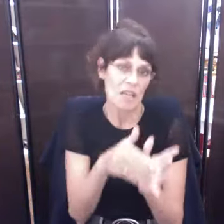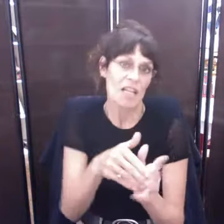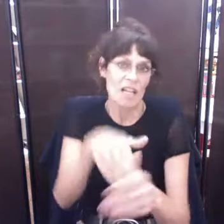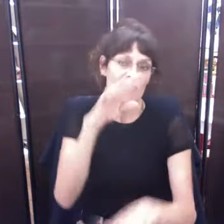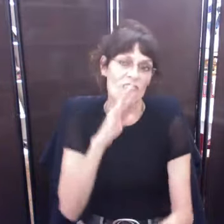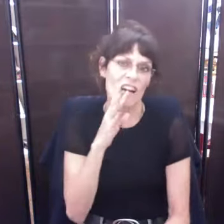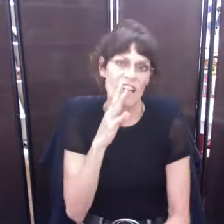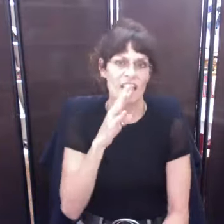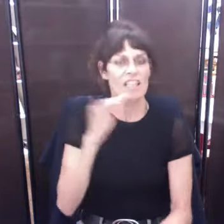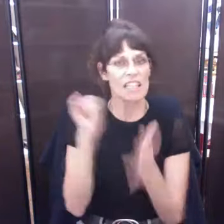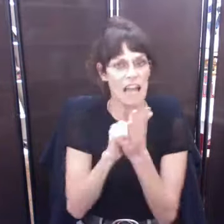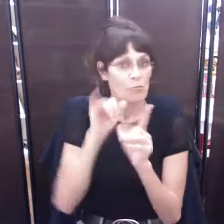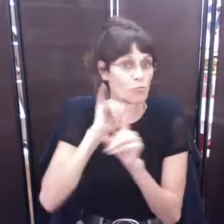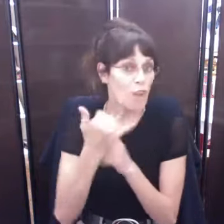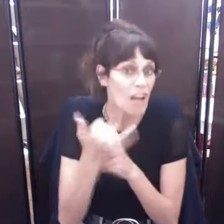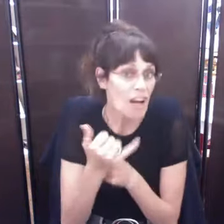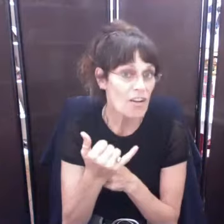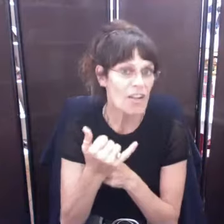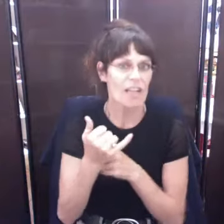Tina. Could you put your puppies away, Tina?